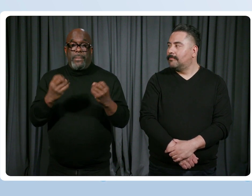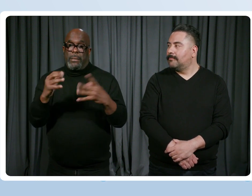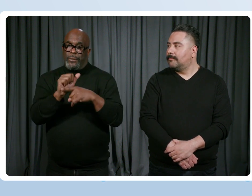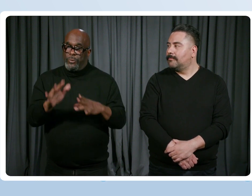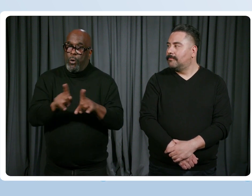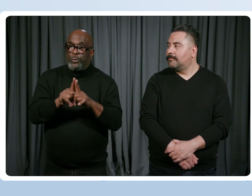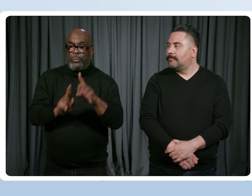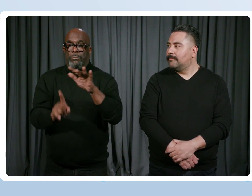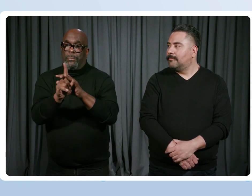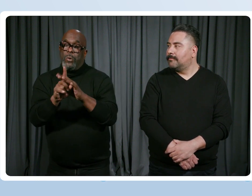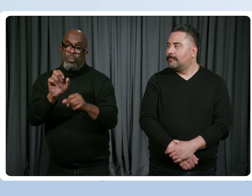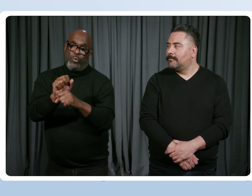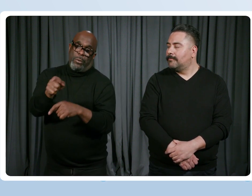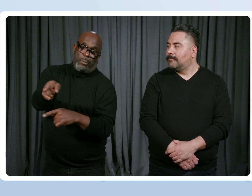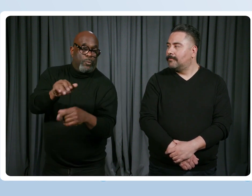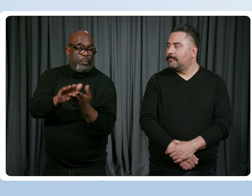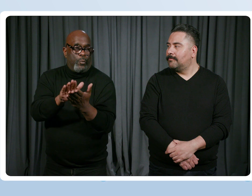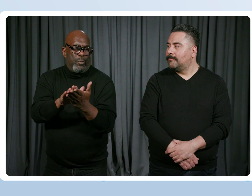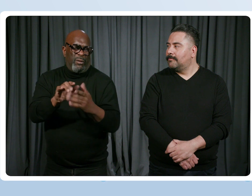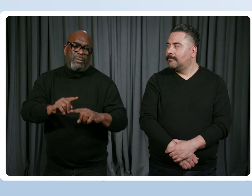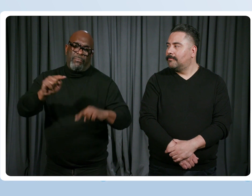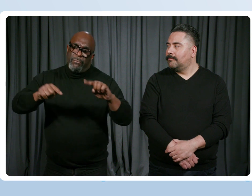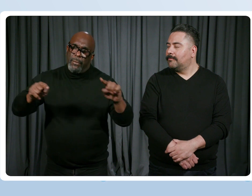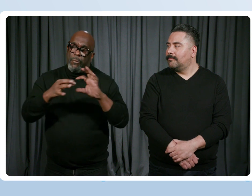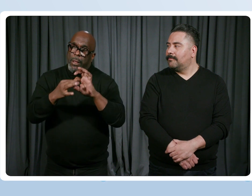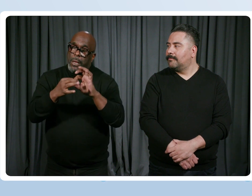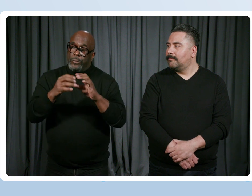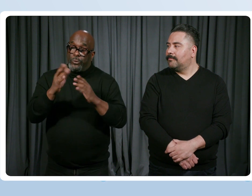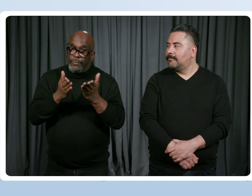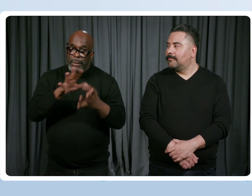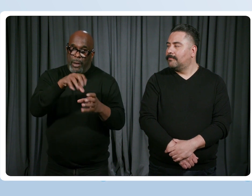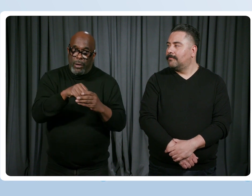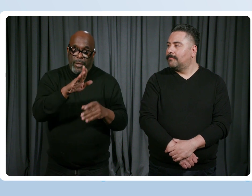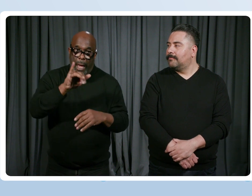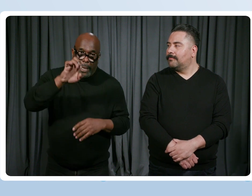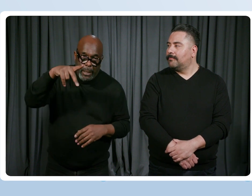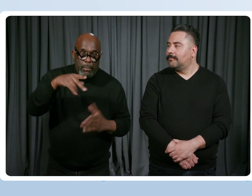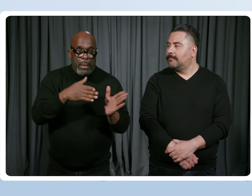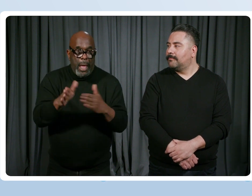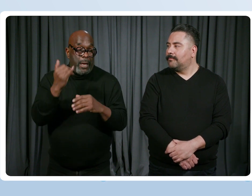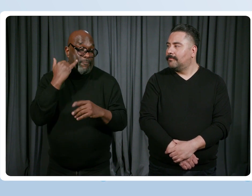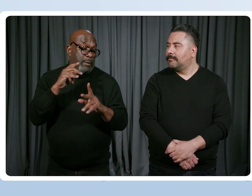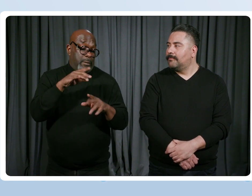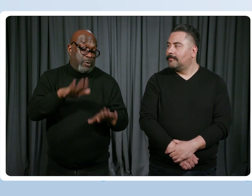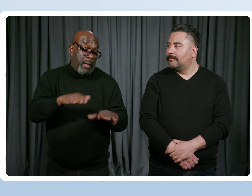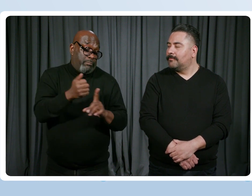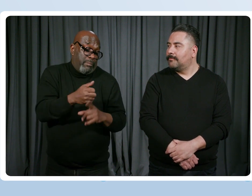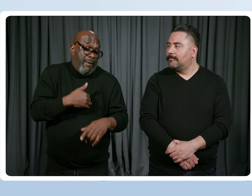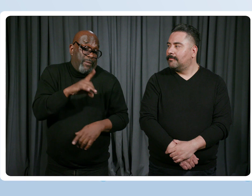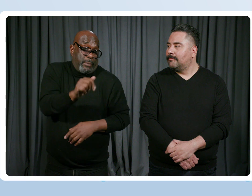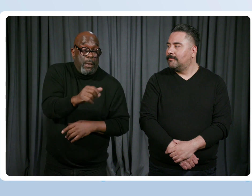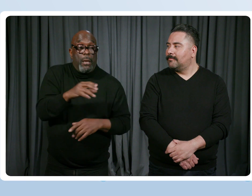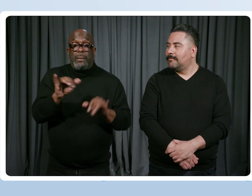schools. And so that is a related service, and that's part of, their IEP plans if they have a disability. And then also, like